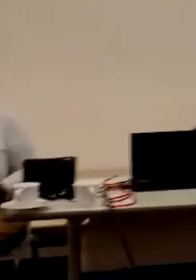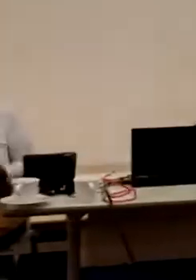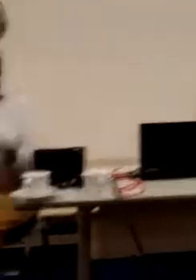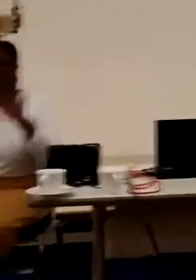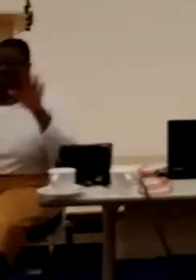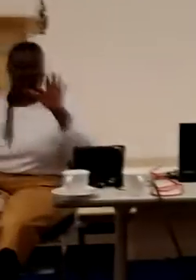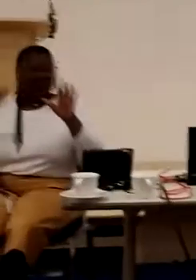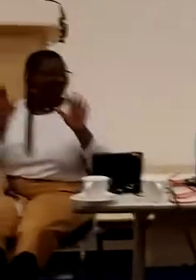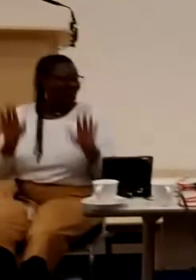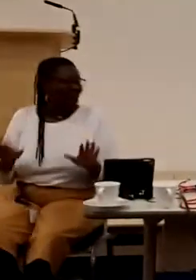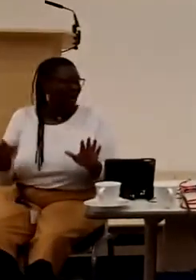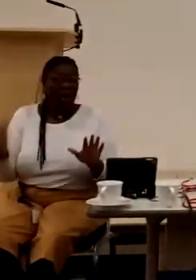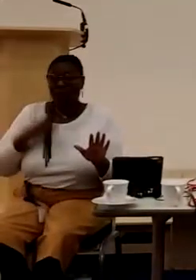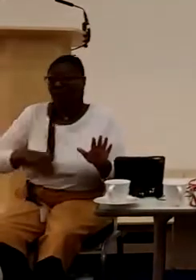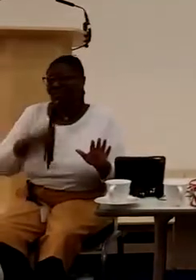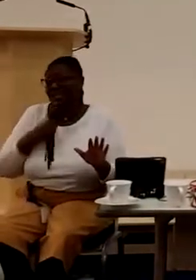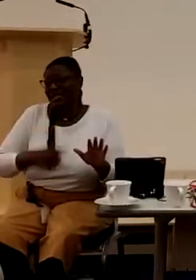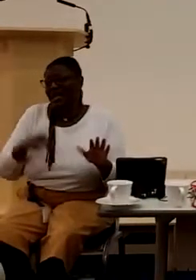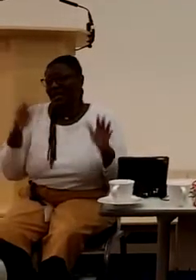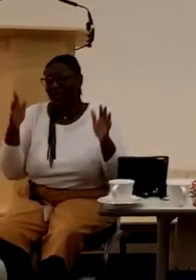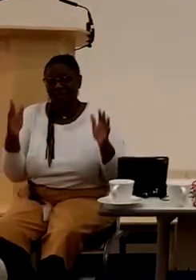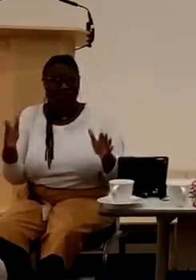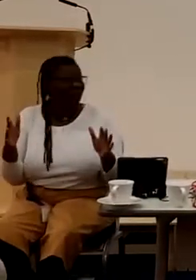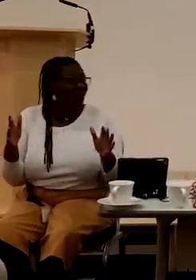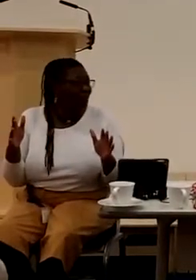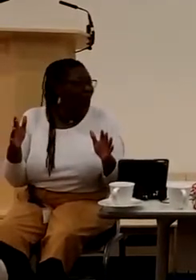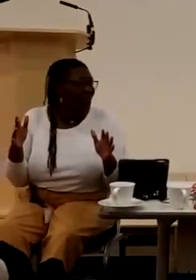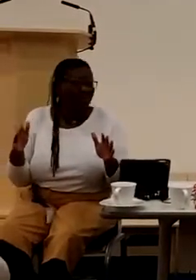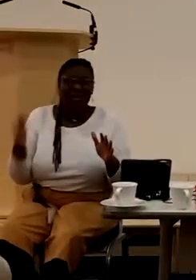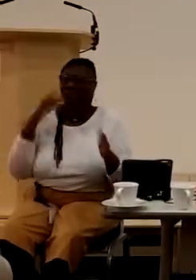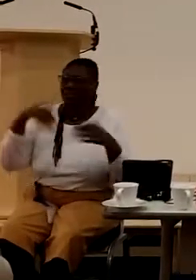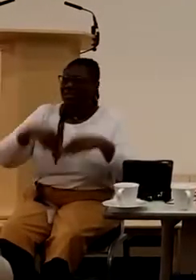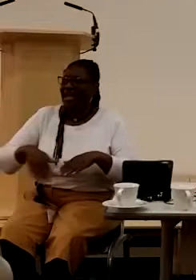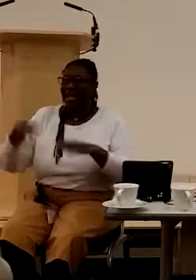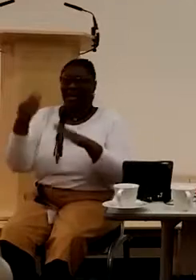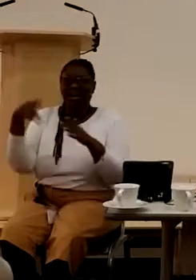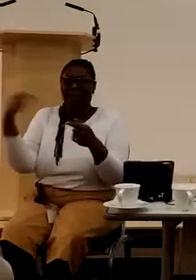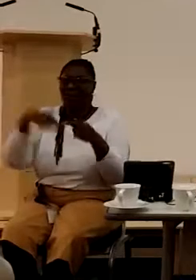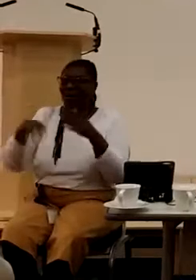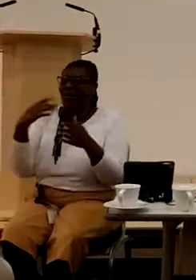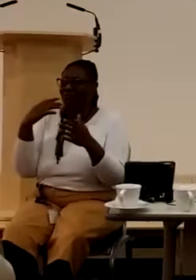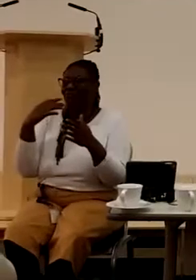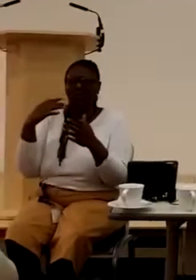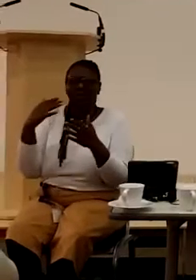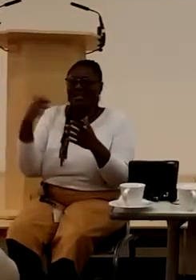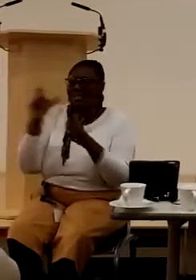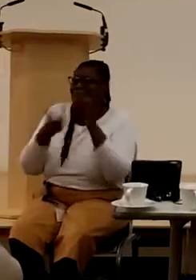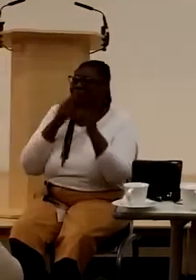I think before I say what I'm about to say, I should say I'm here in my disabled people against cuts capacity today.